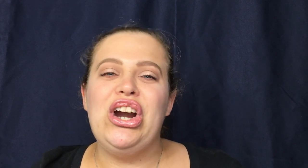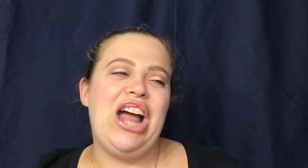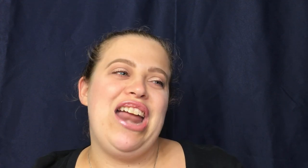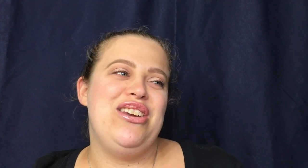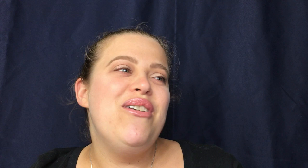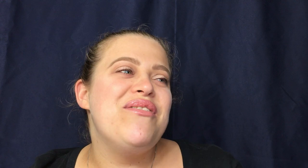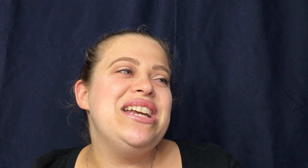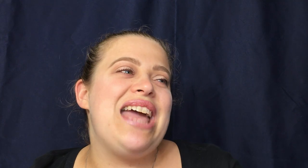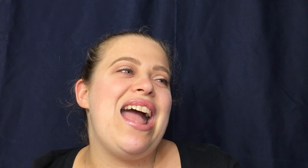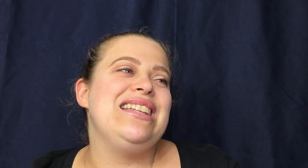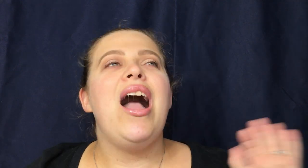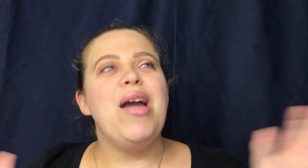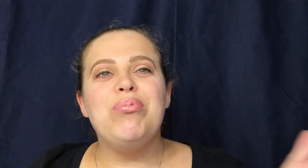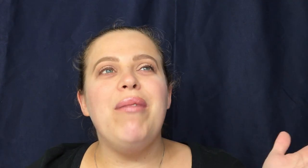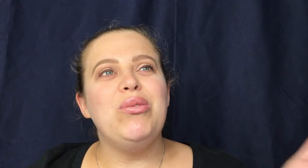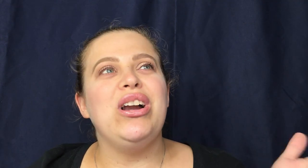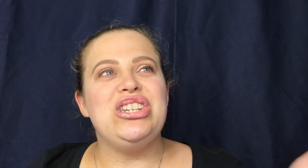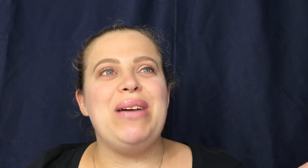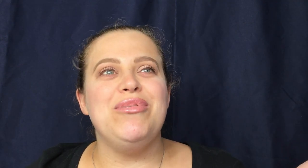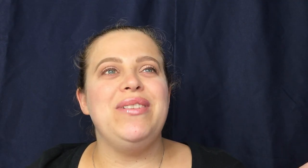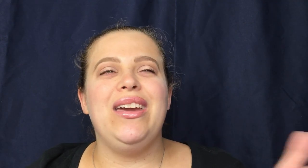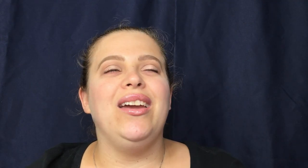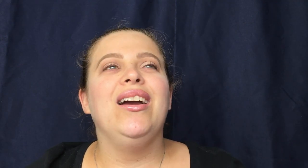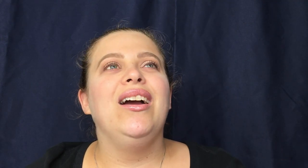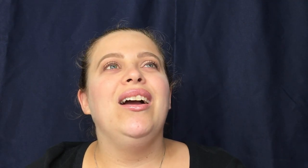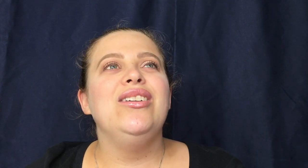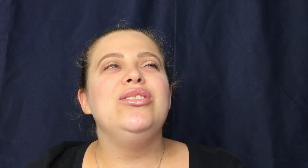I know every dance. I probably watched that movie